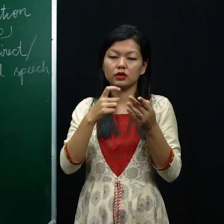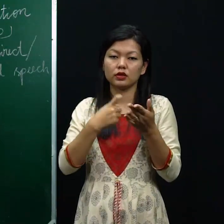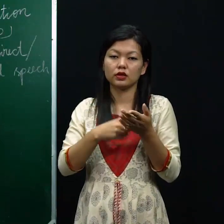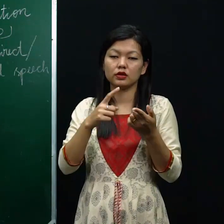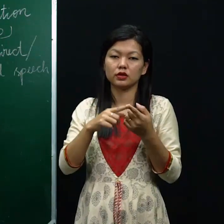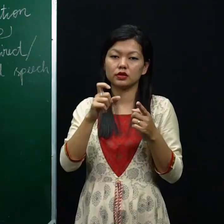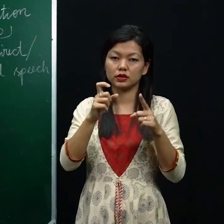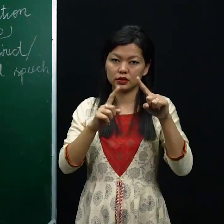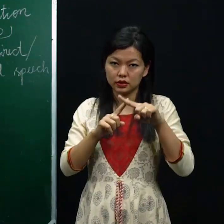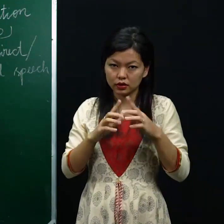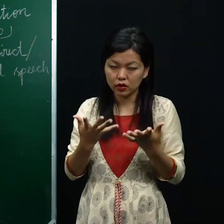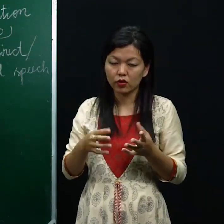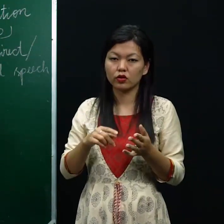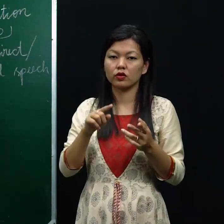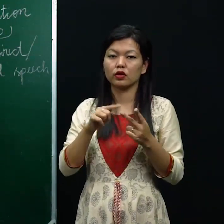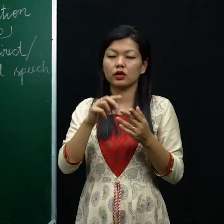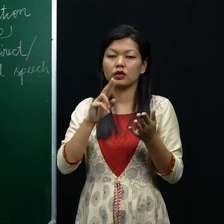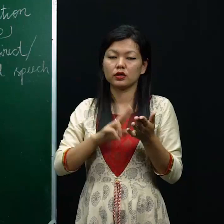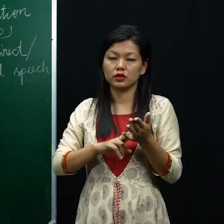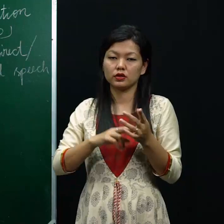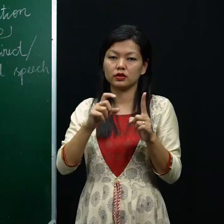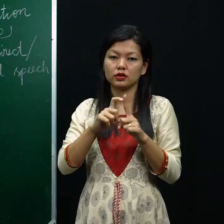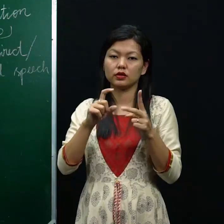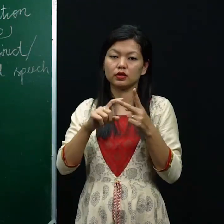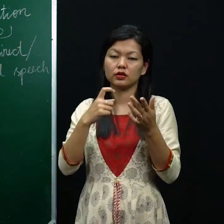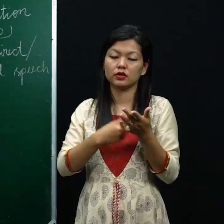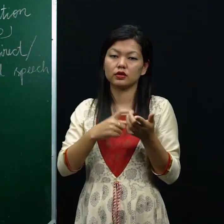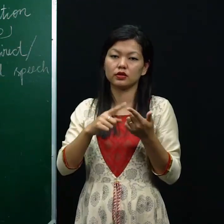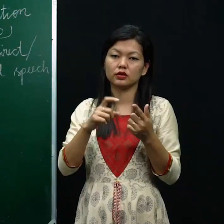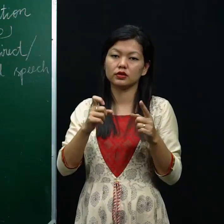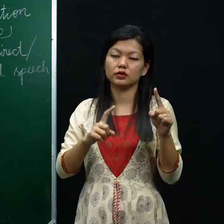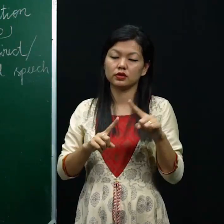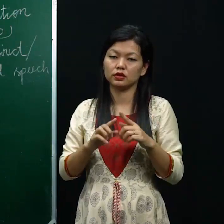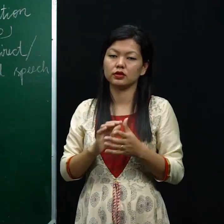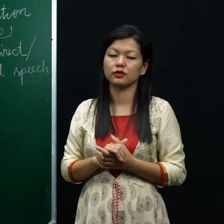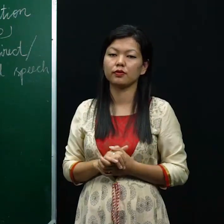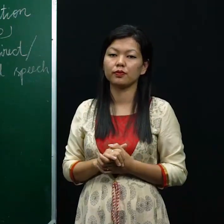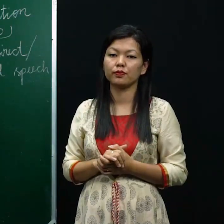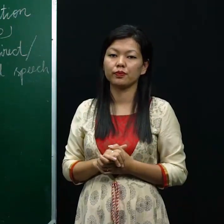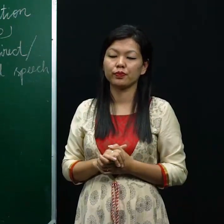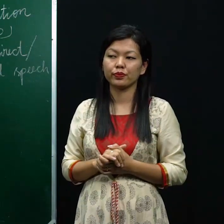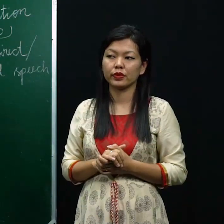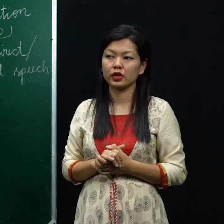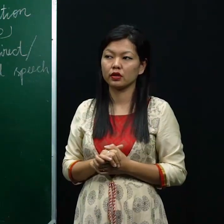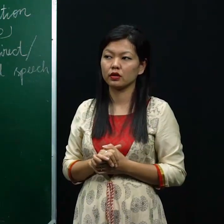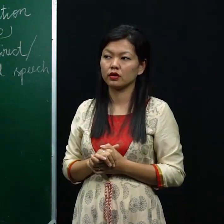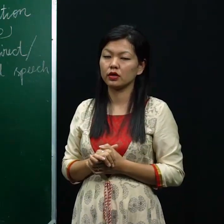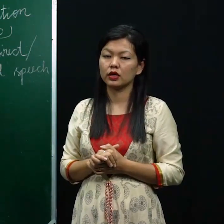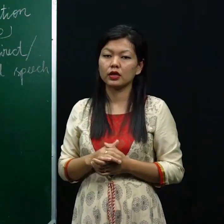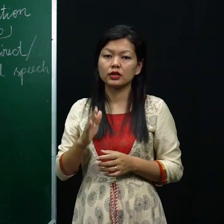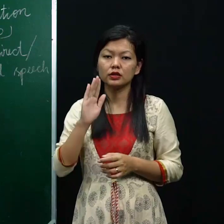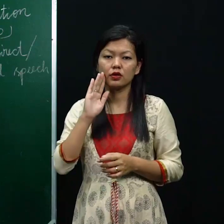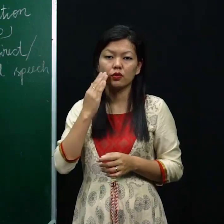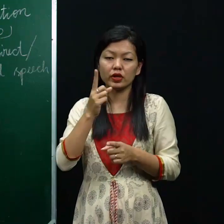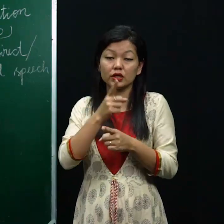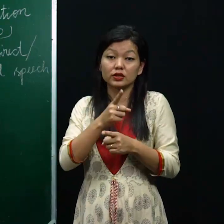it, maybe an information. You want to go and convey the same message to your parents. I'm sure you all don't use the same sentence that